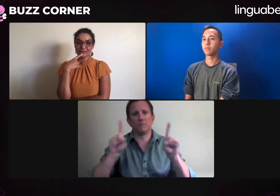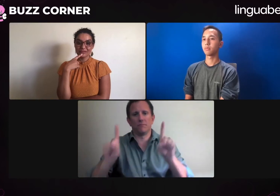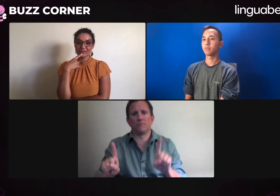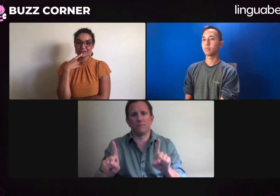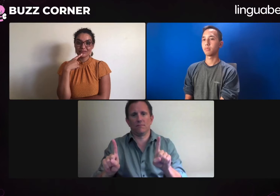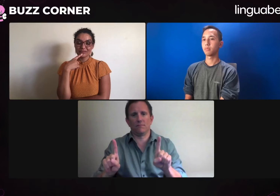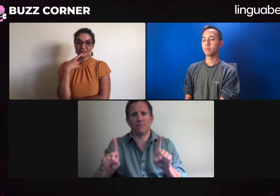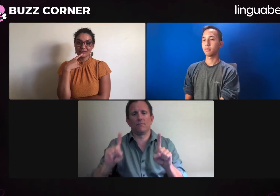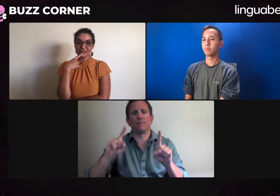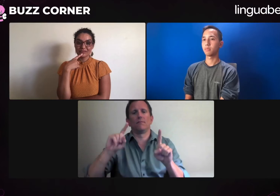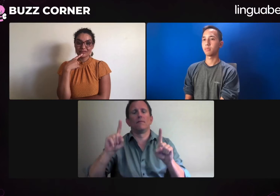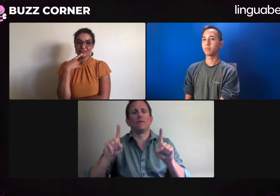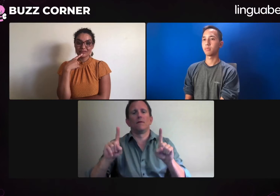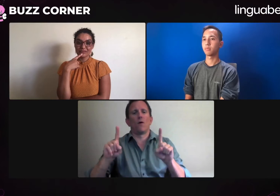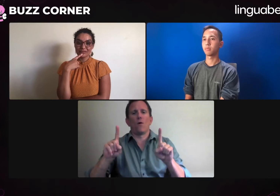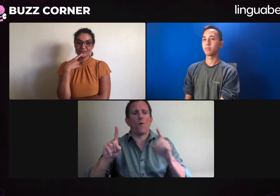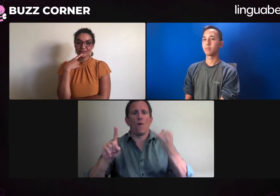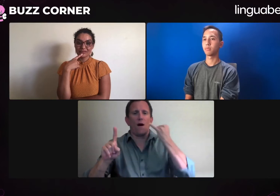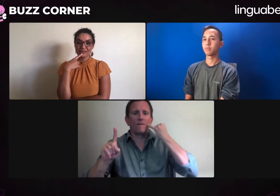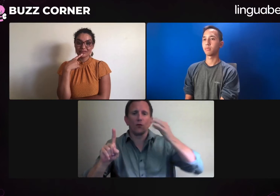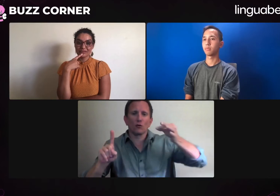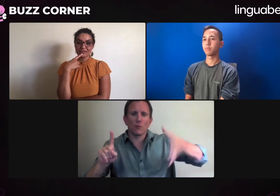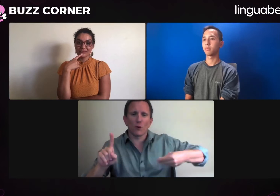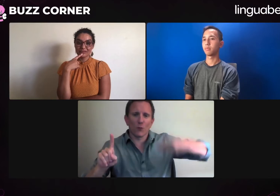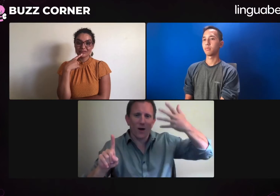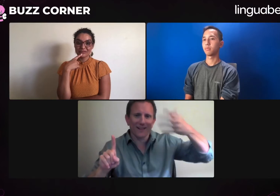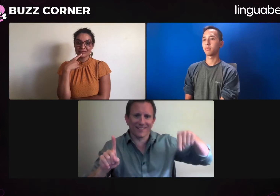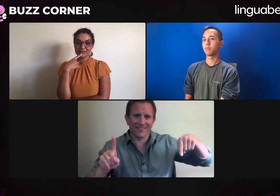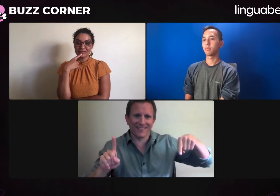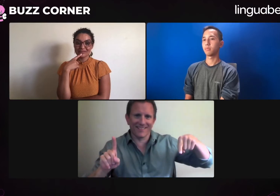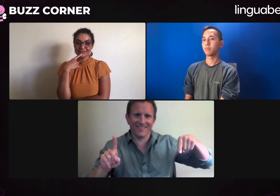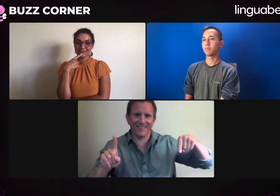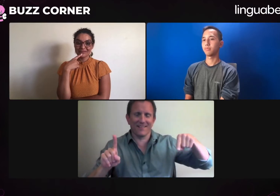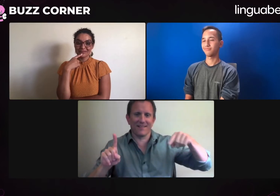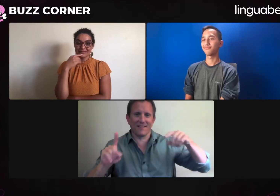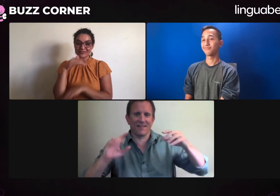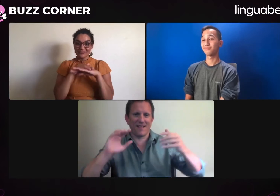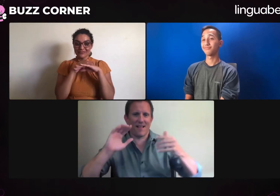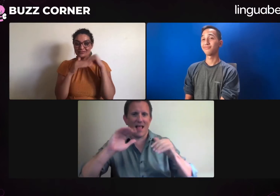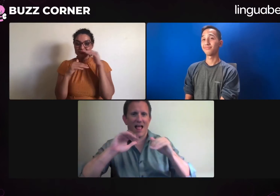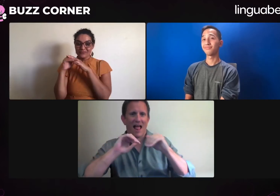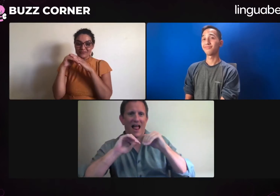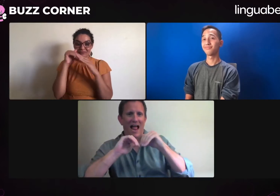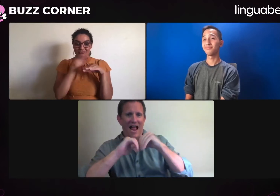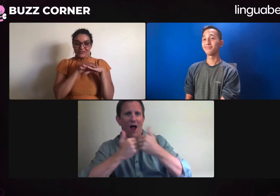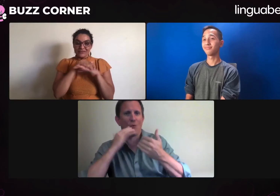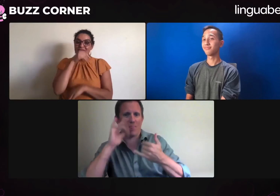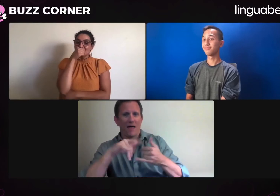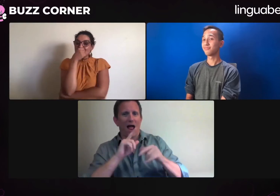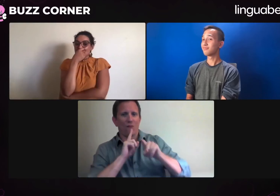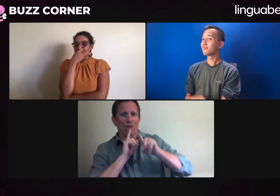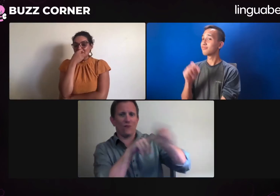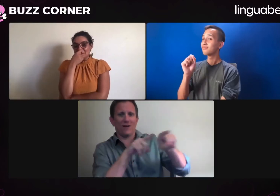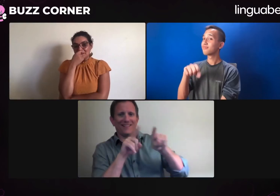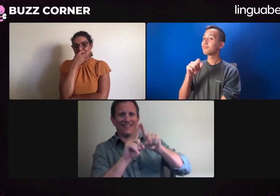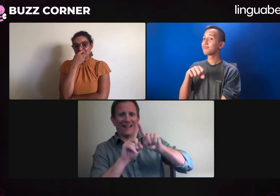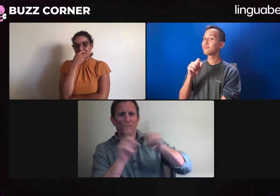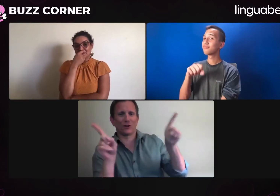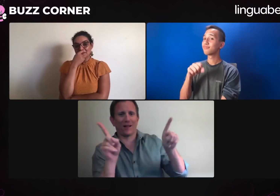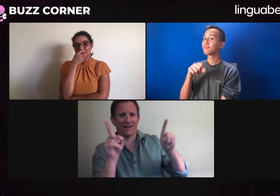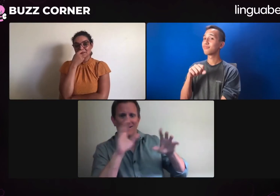situation with a black interpreter with a deaf person. Now we have a white interpreter with a deaf person. So the question is, if this interpreter were